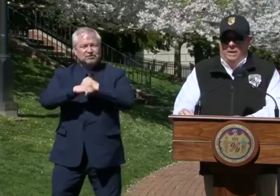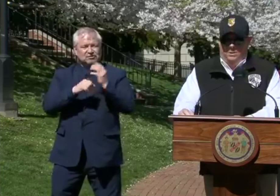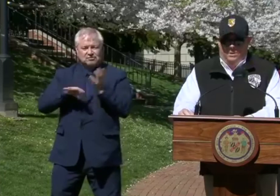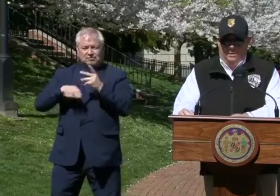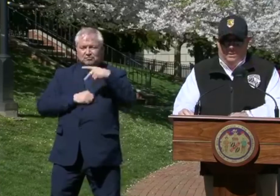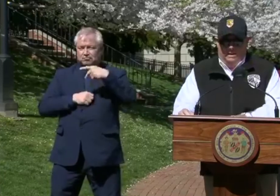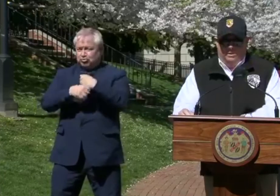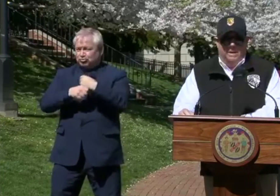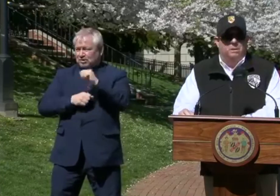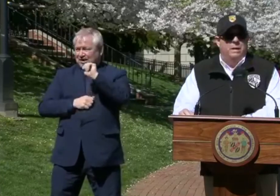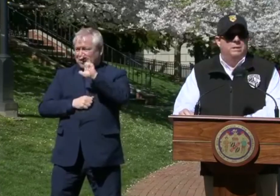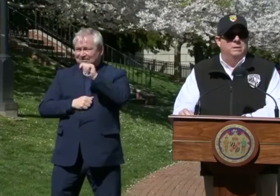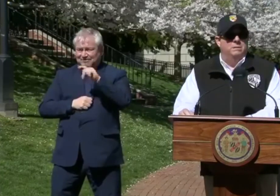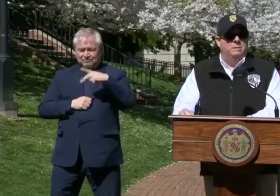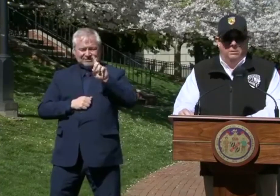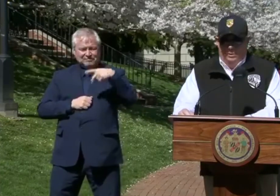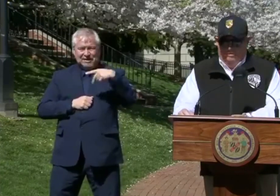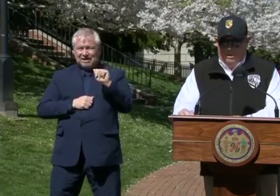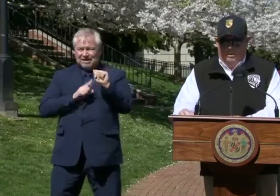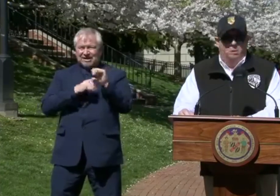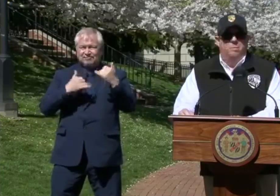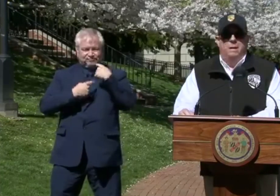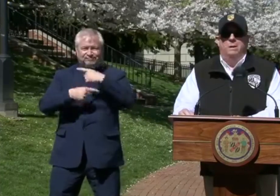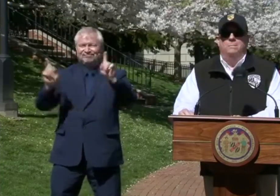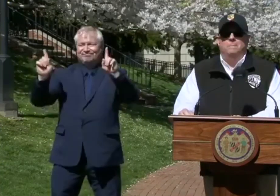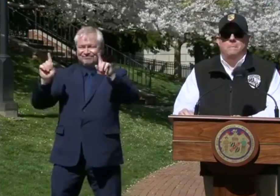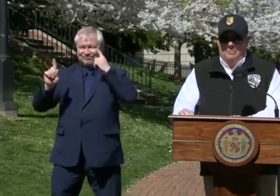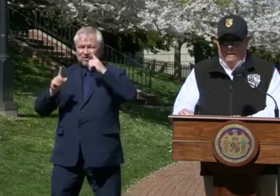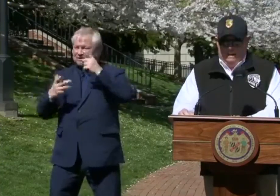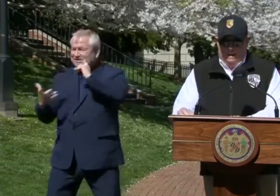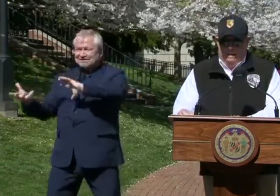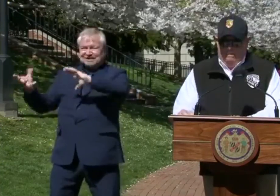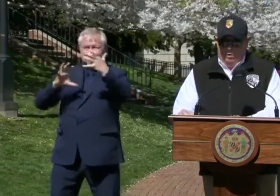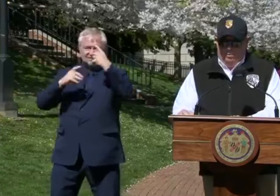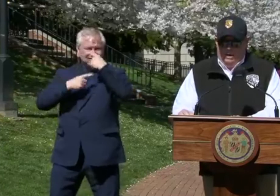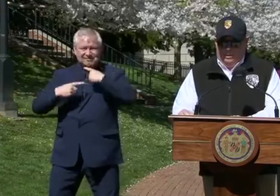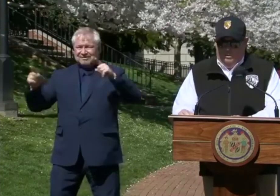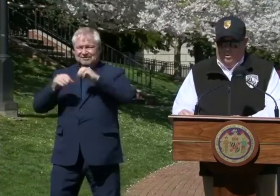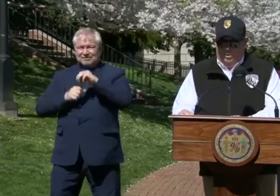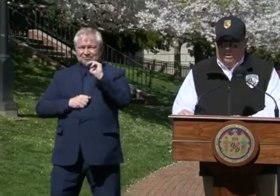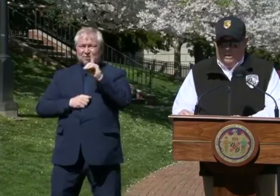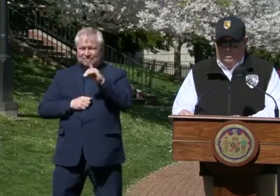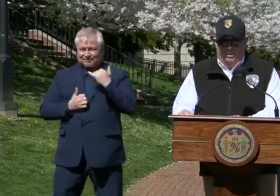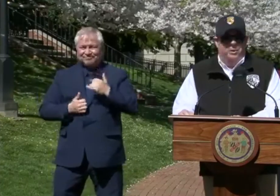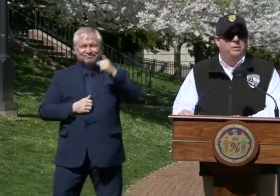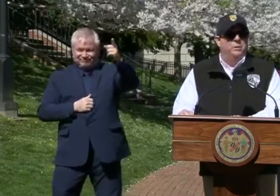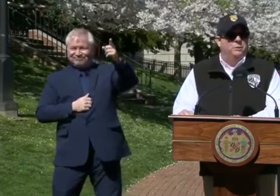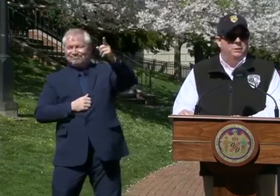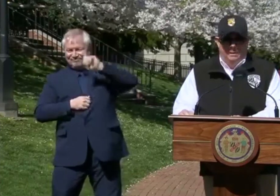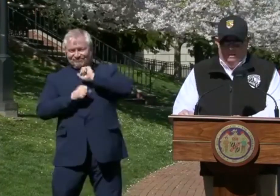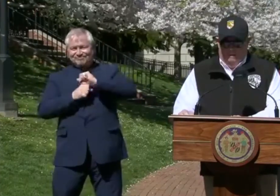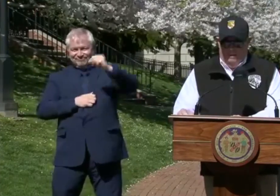for major disaster declarations, including for us here in Maryland, and for agreeing to invoke Title